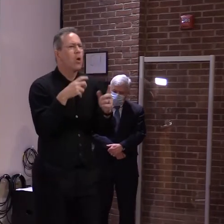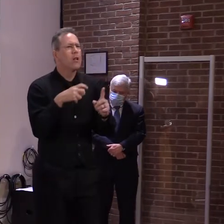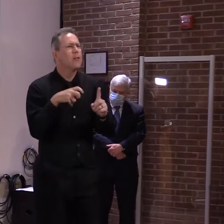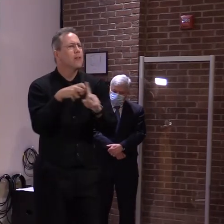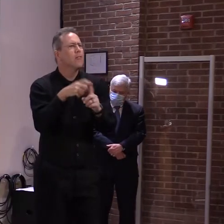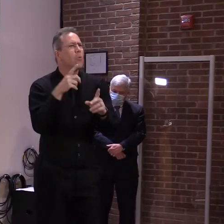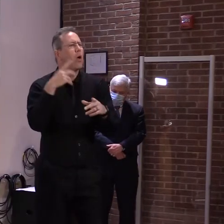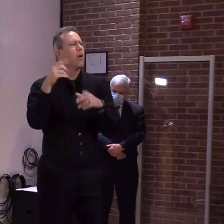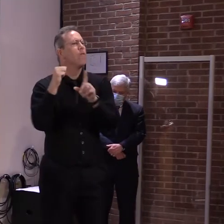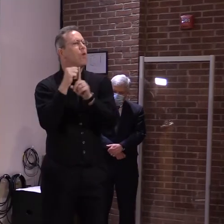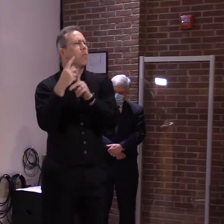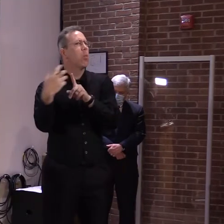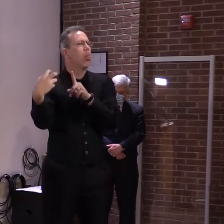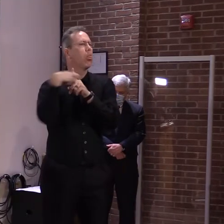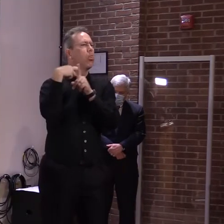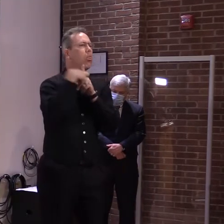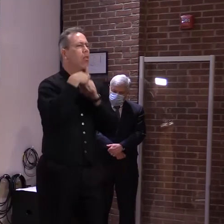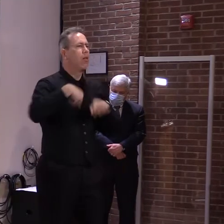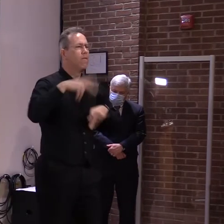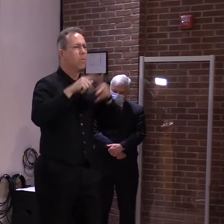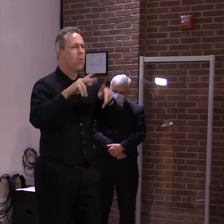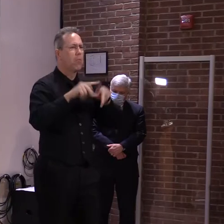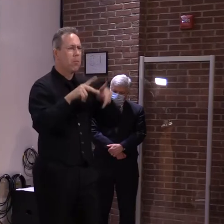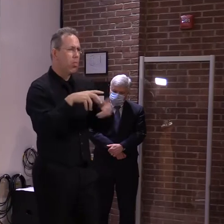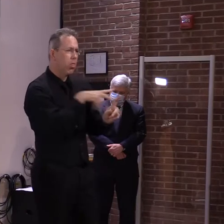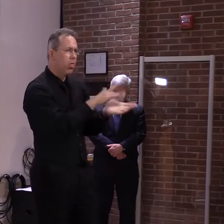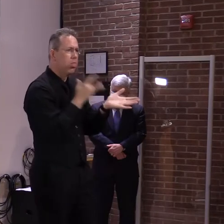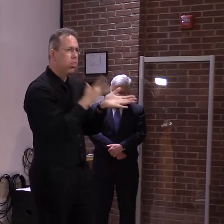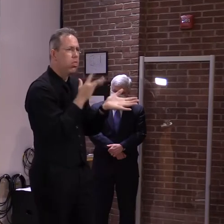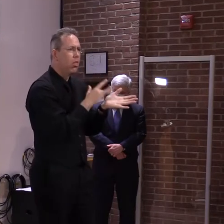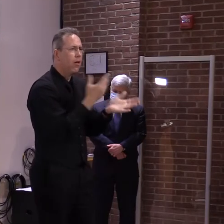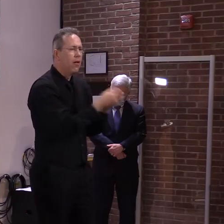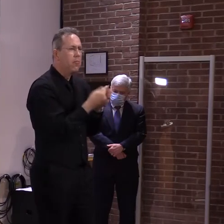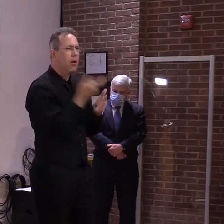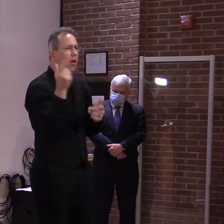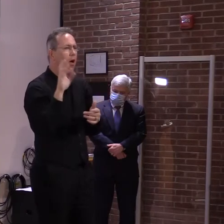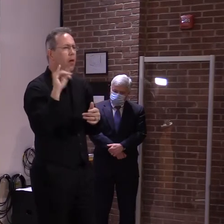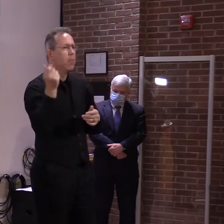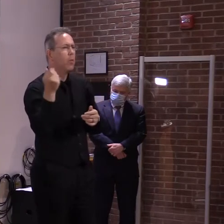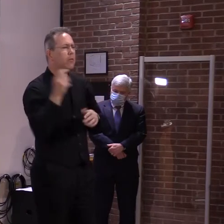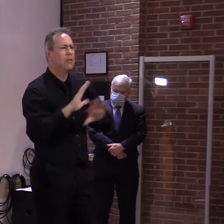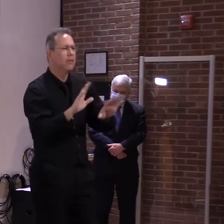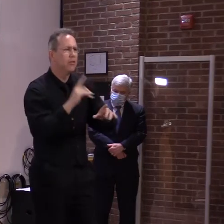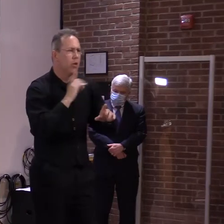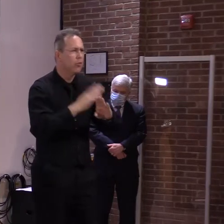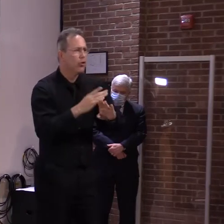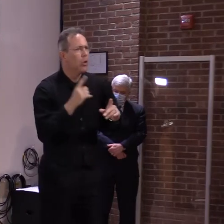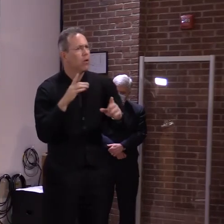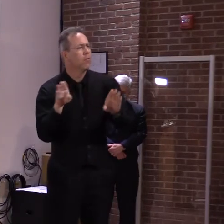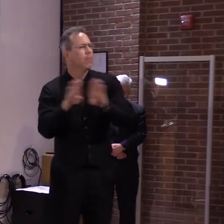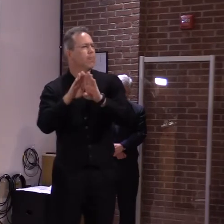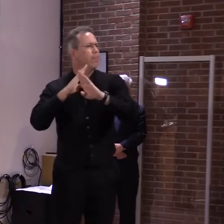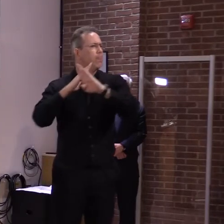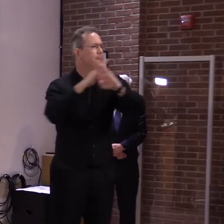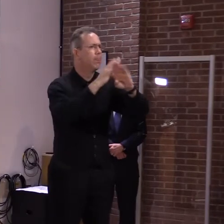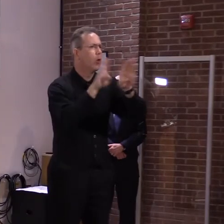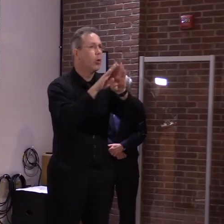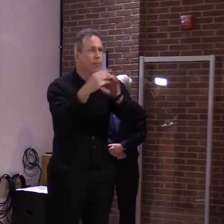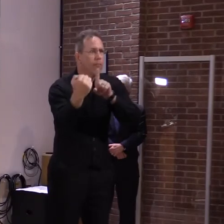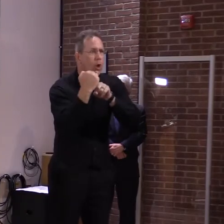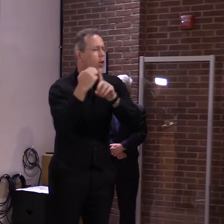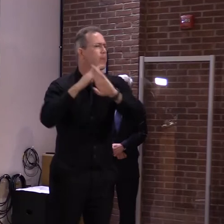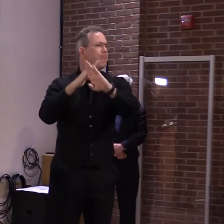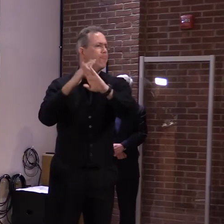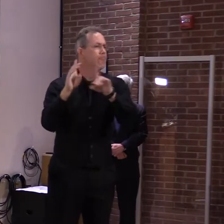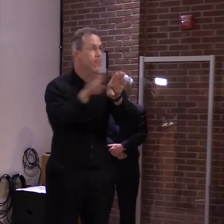we did find a number of instances and shut that down just as quickly as possible, and it did seem to have a positive effect. So it slowed